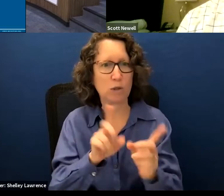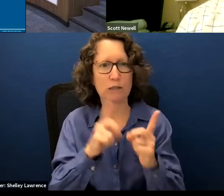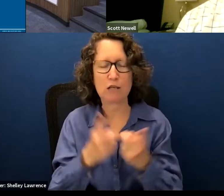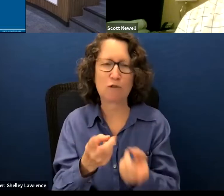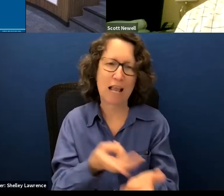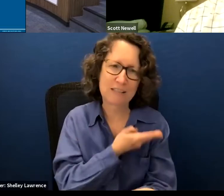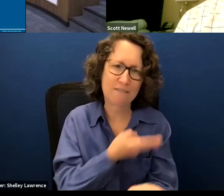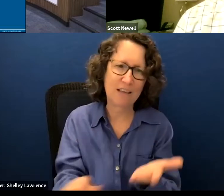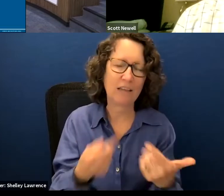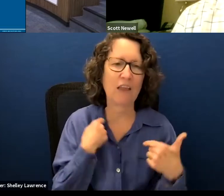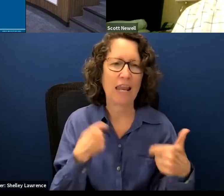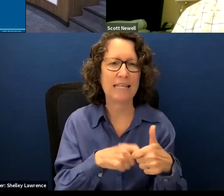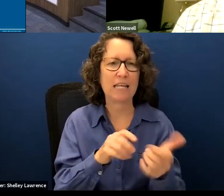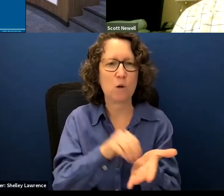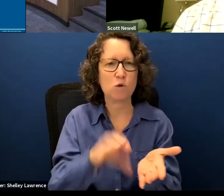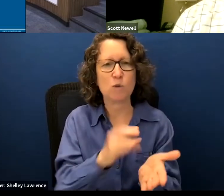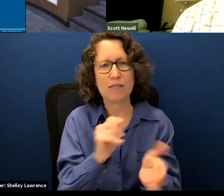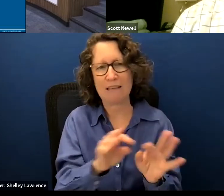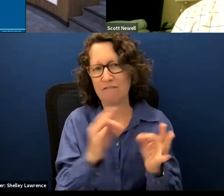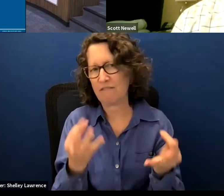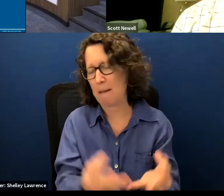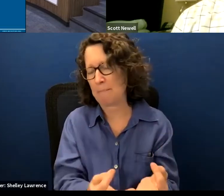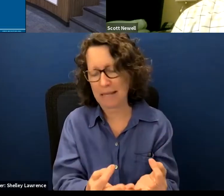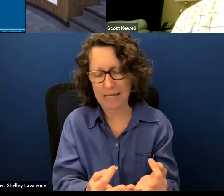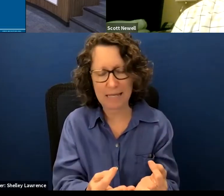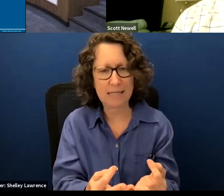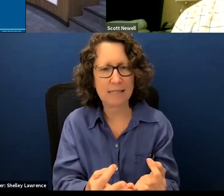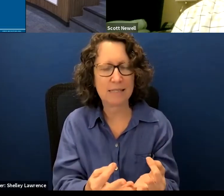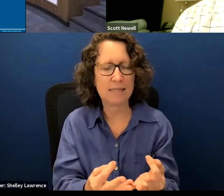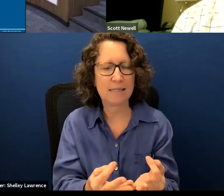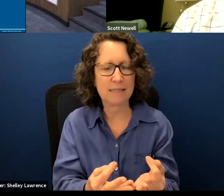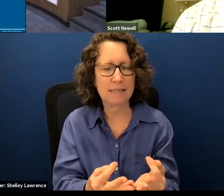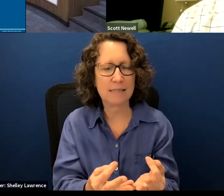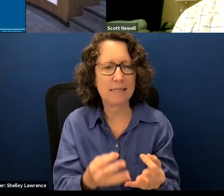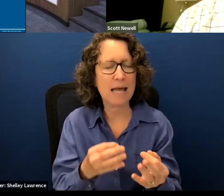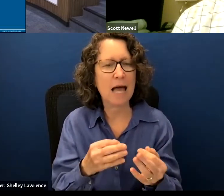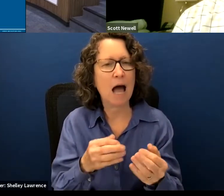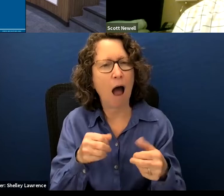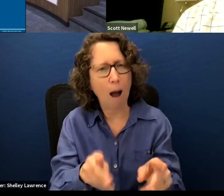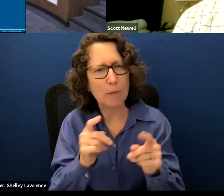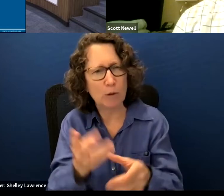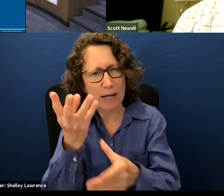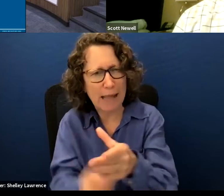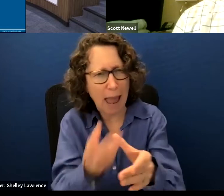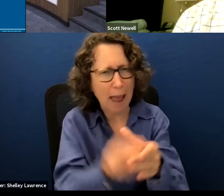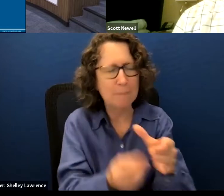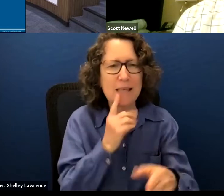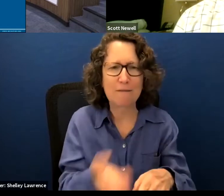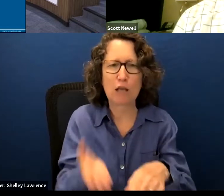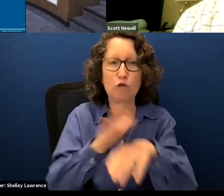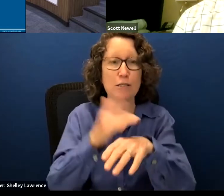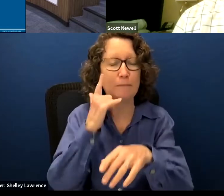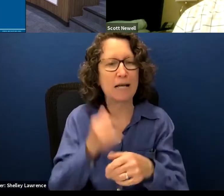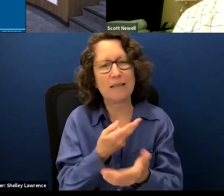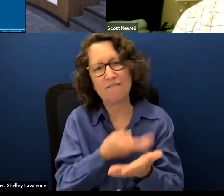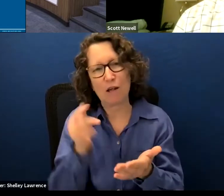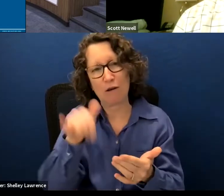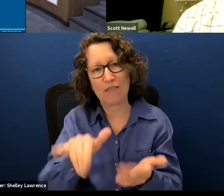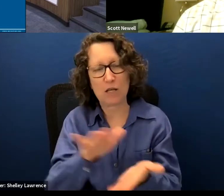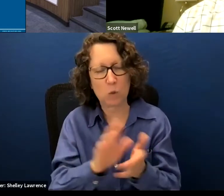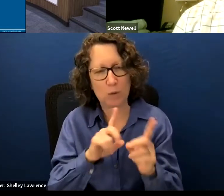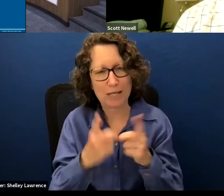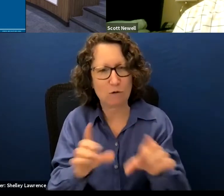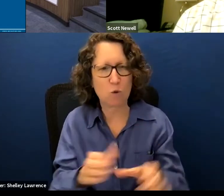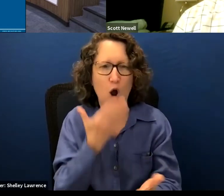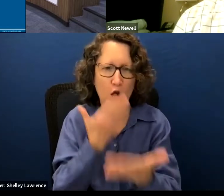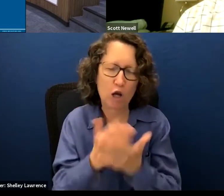failed the Latino students and families. Access and opportunity gaps have increased because of failure of this district to